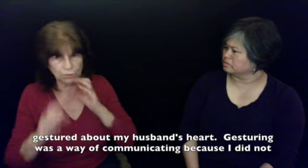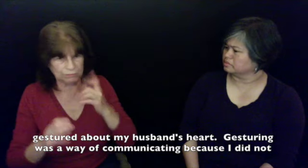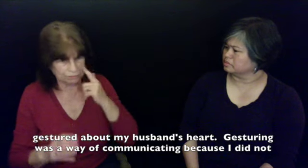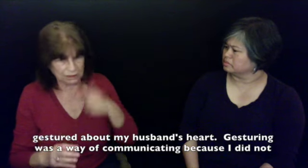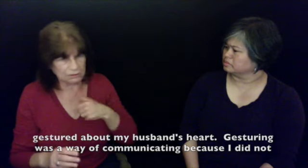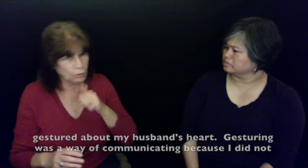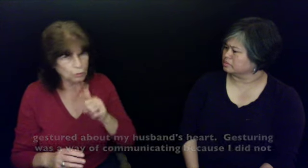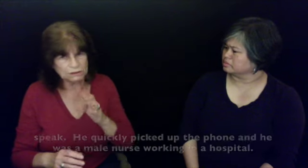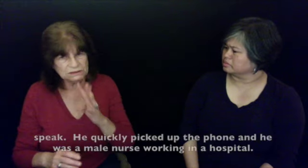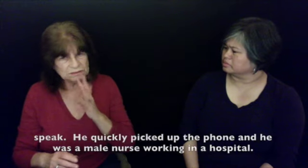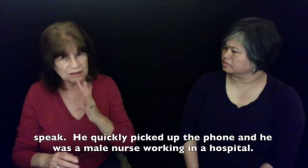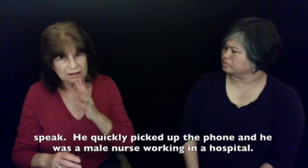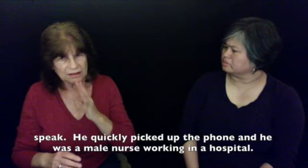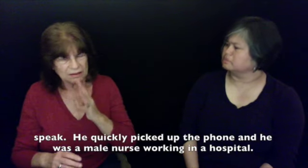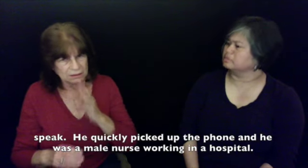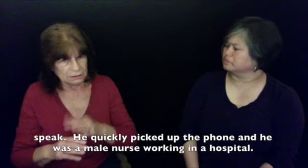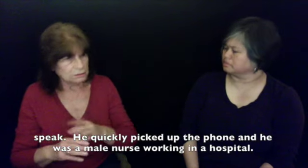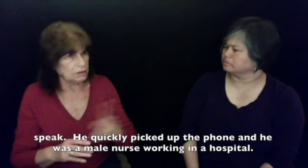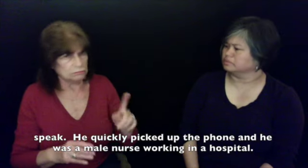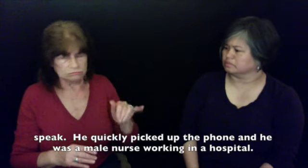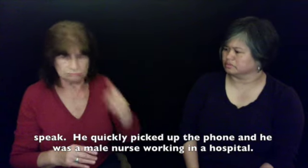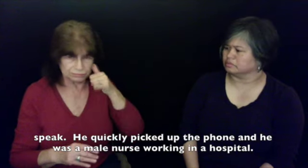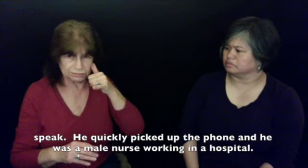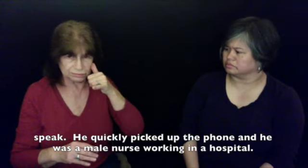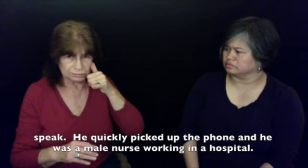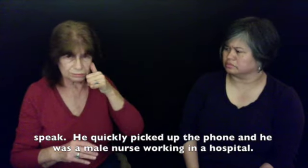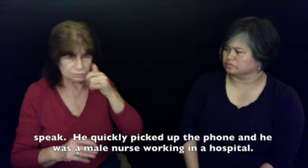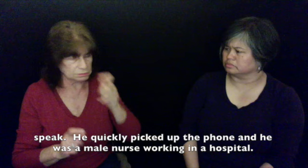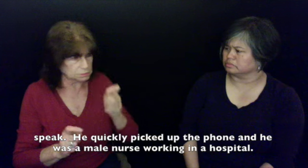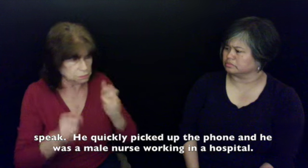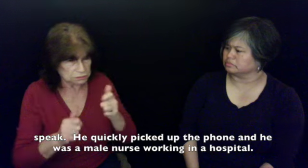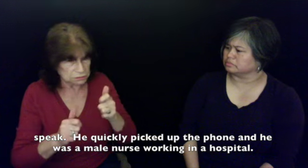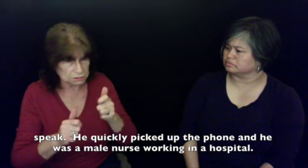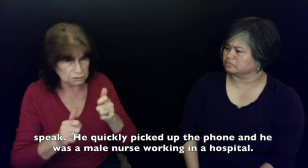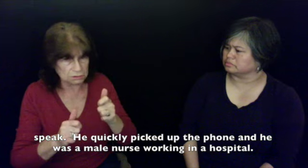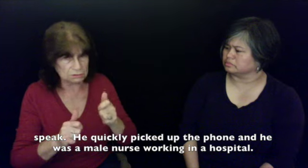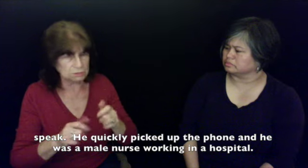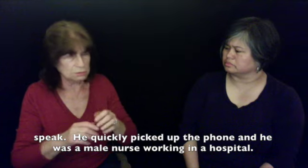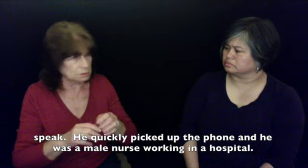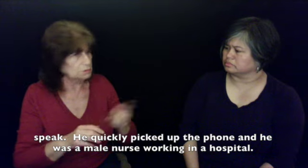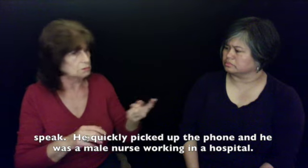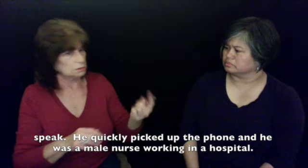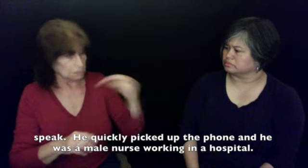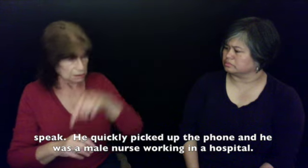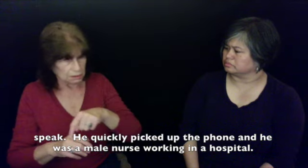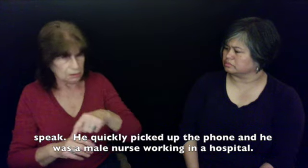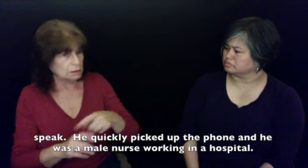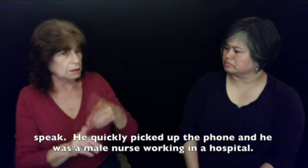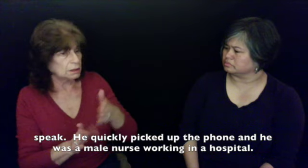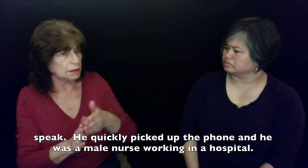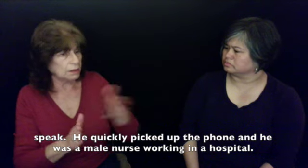of communicating because I did not speak. He quickly picked up the phone. He was a male nurse working in a hospital.